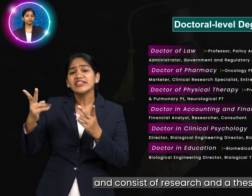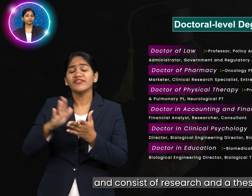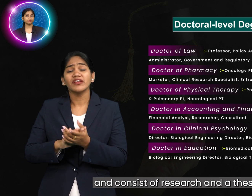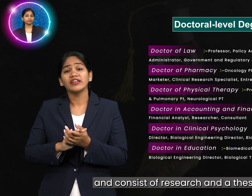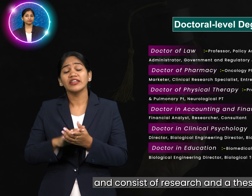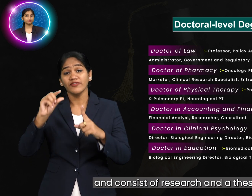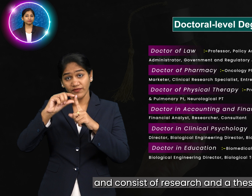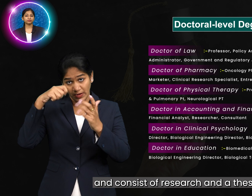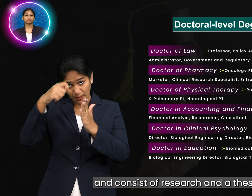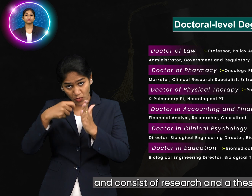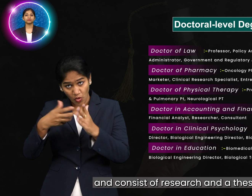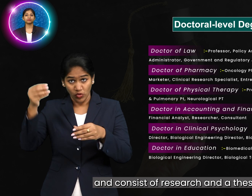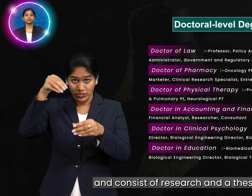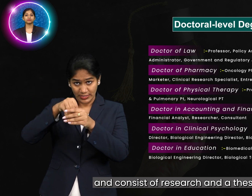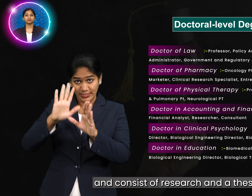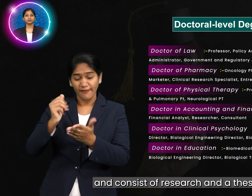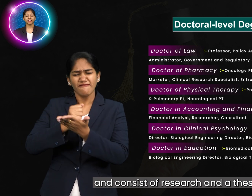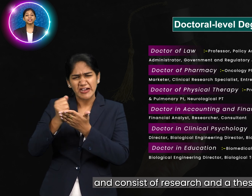or